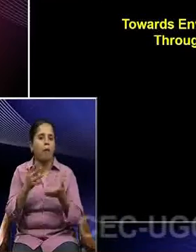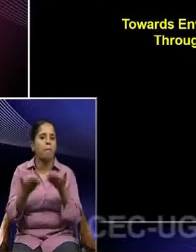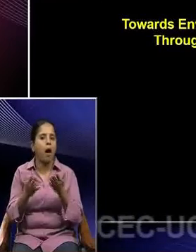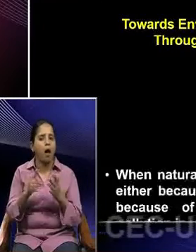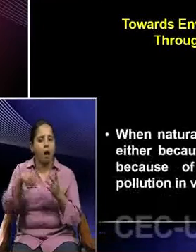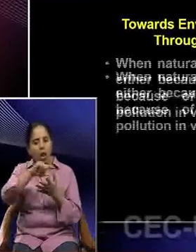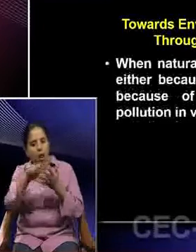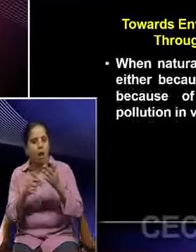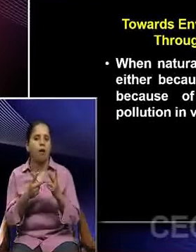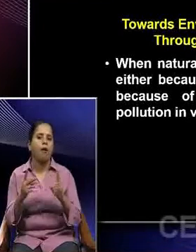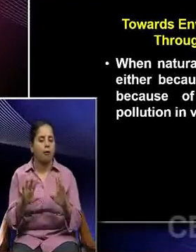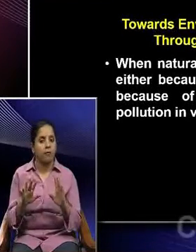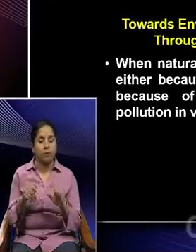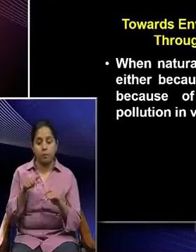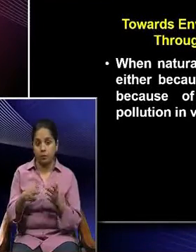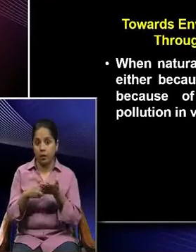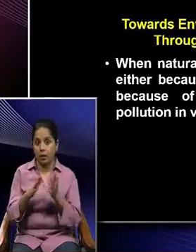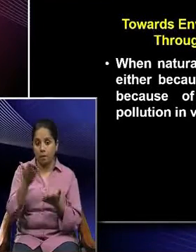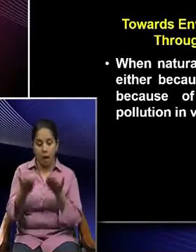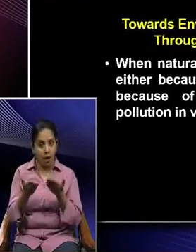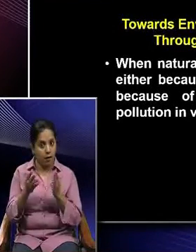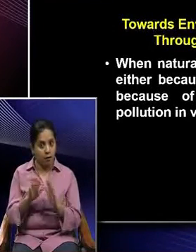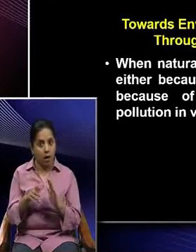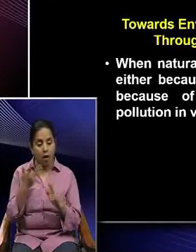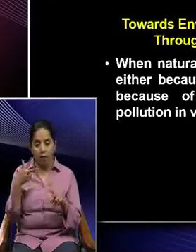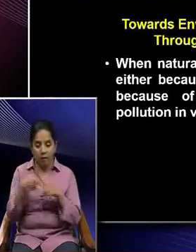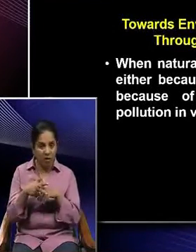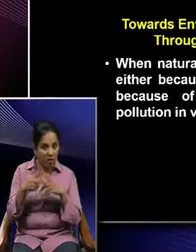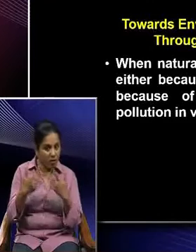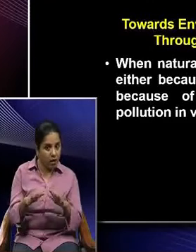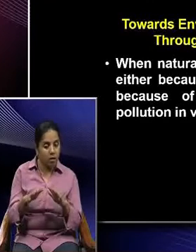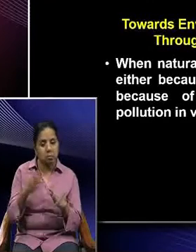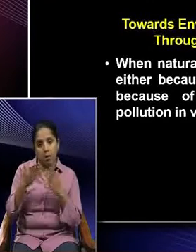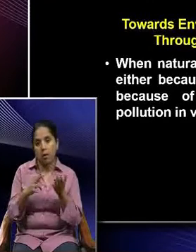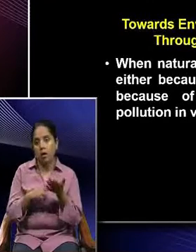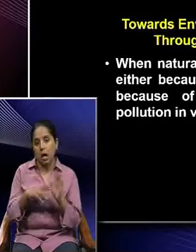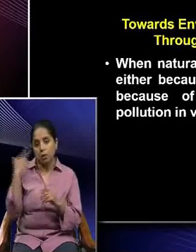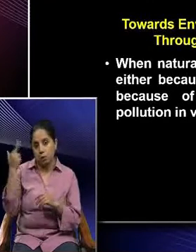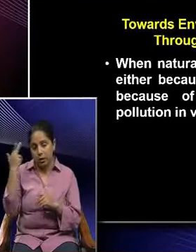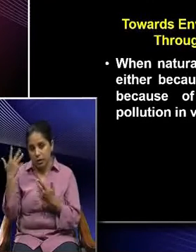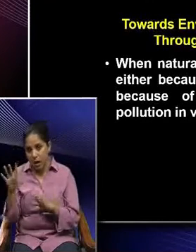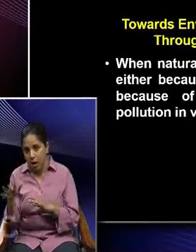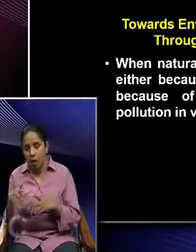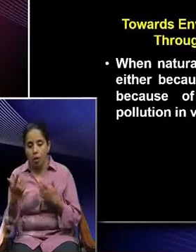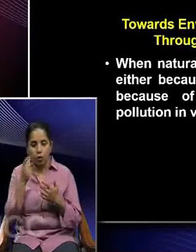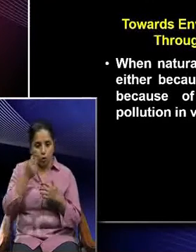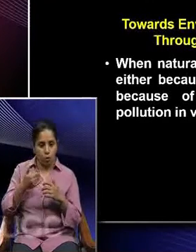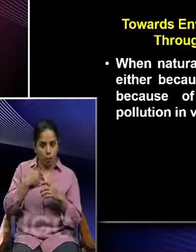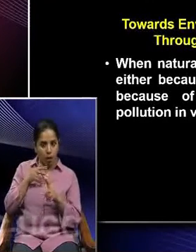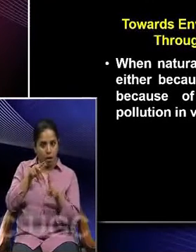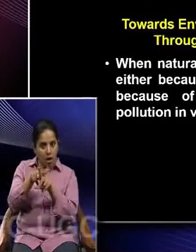other. So when natural balancing is disturbed either because of natural causes or because of human